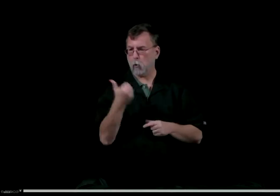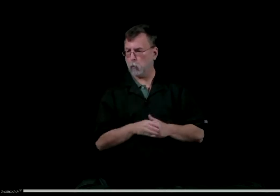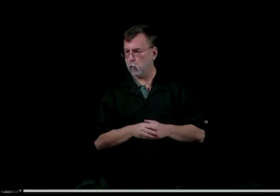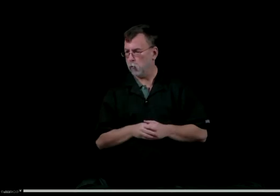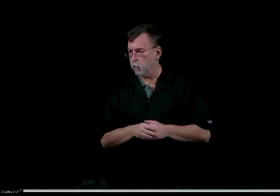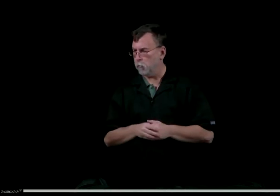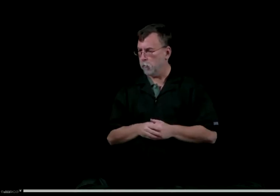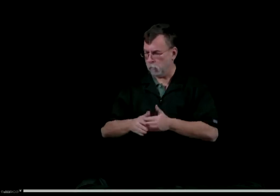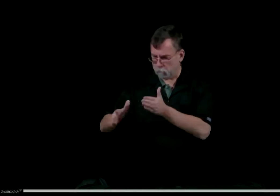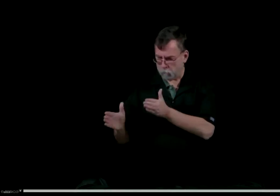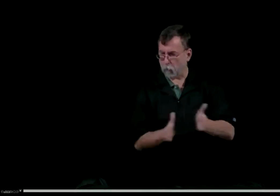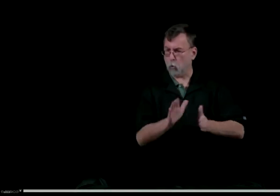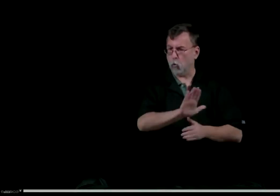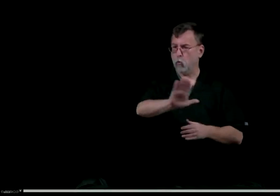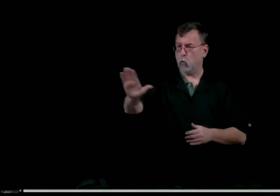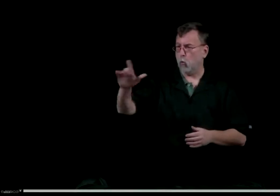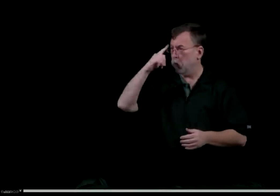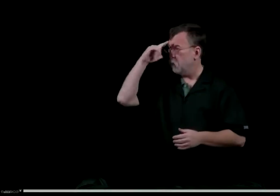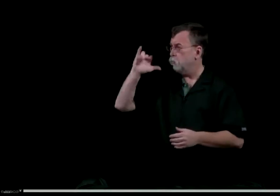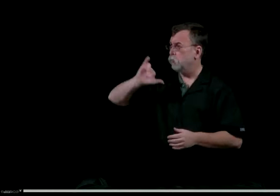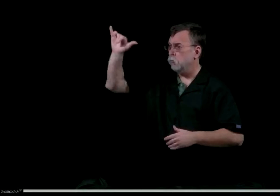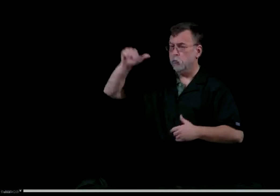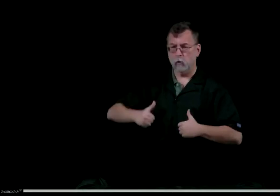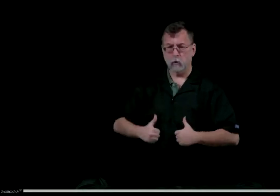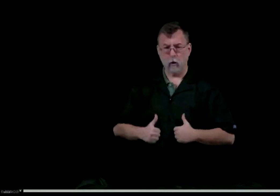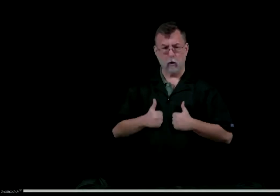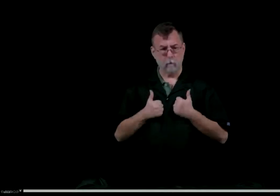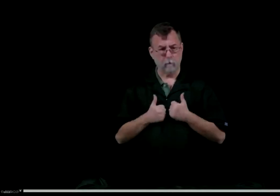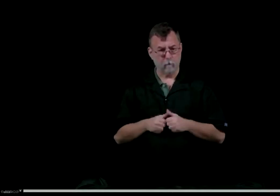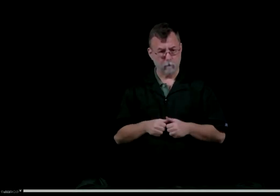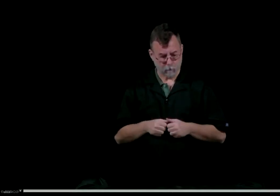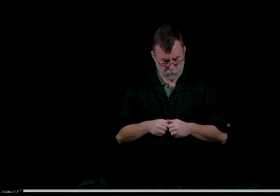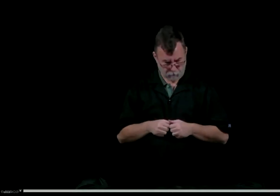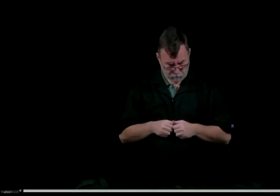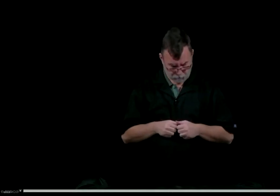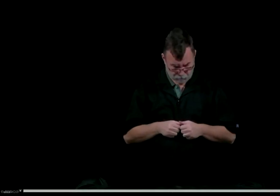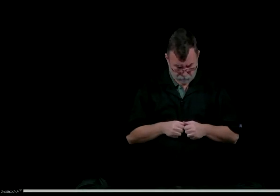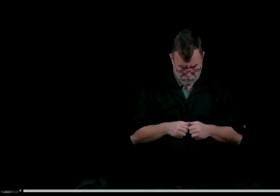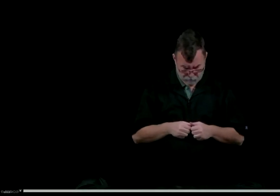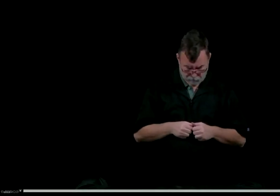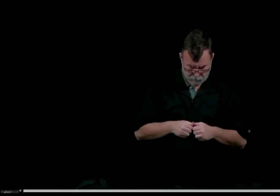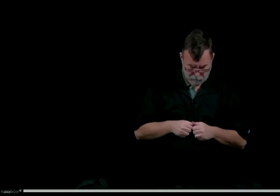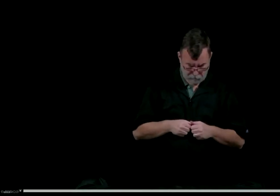We'll train you to be better. We're going to train you for a life in eternity.